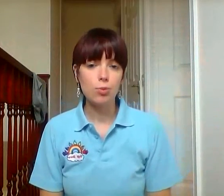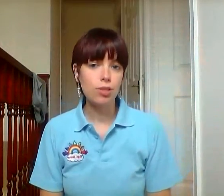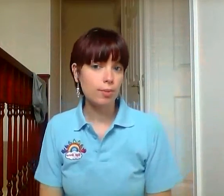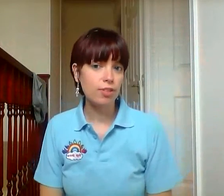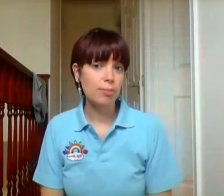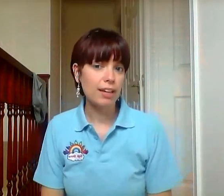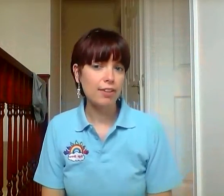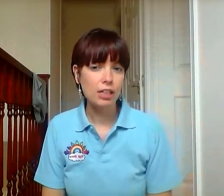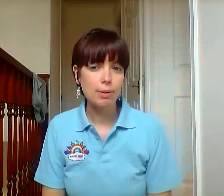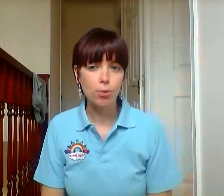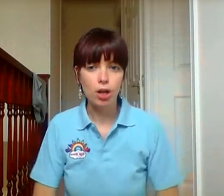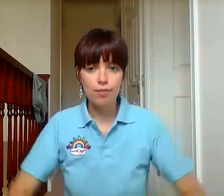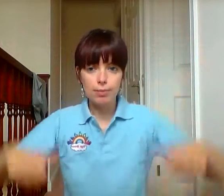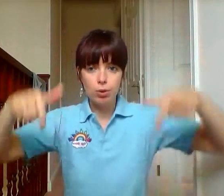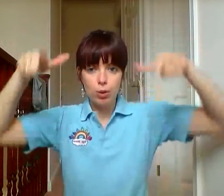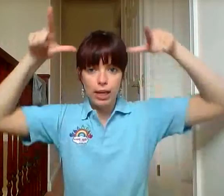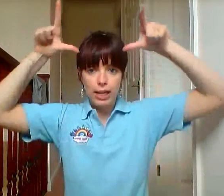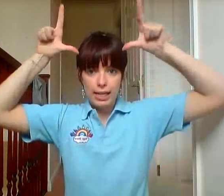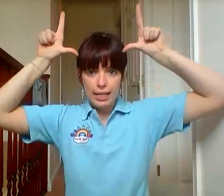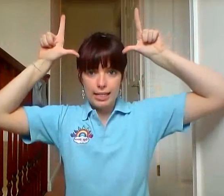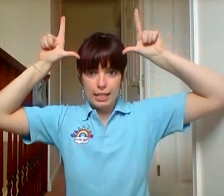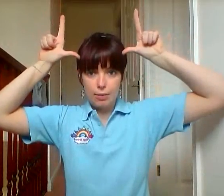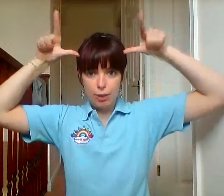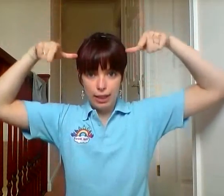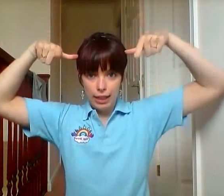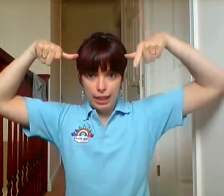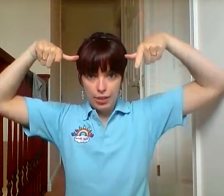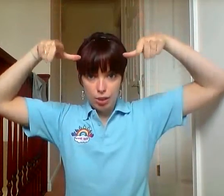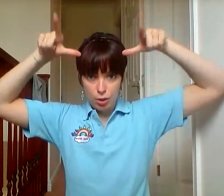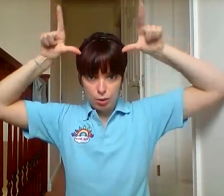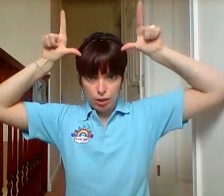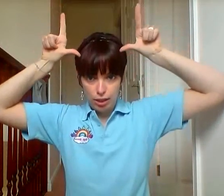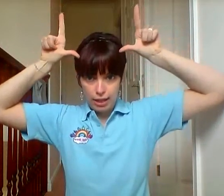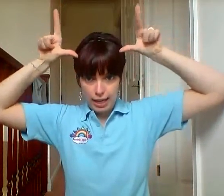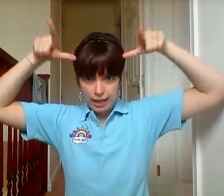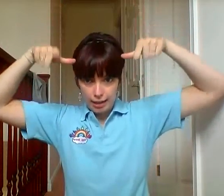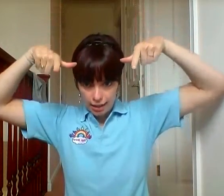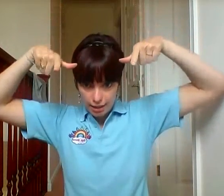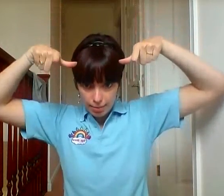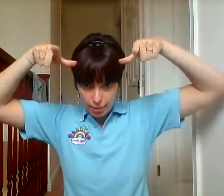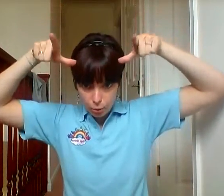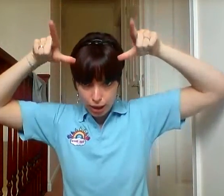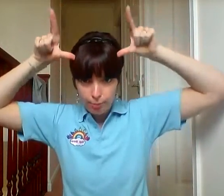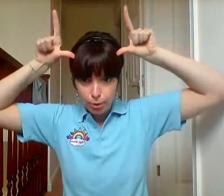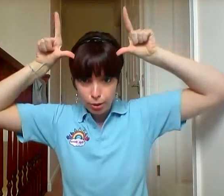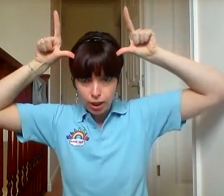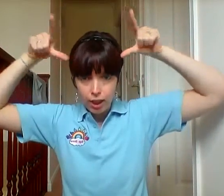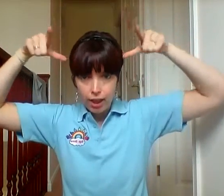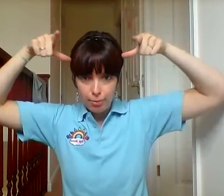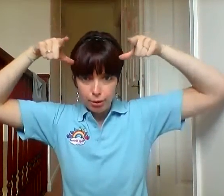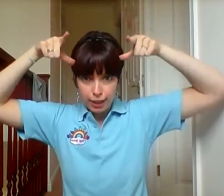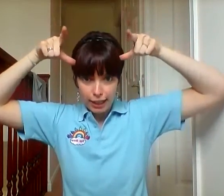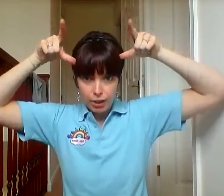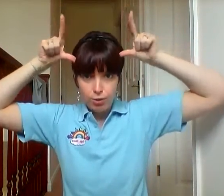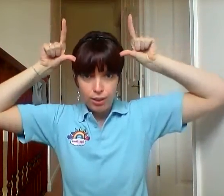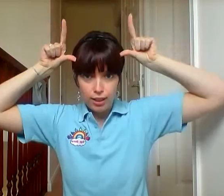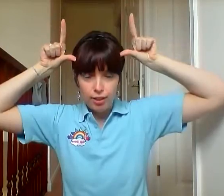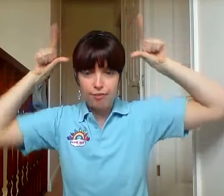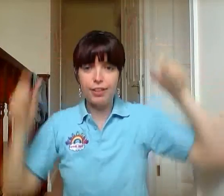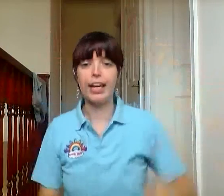which some of you may find a bit more comfortable, is this one here. So again, it's a bit more like a bull, but you can use it for